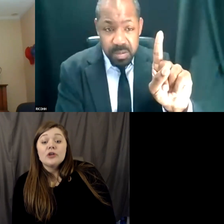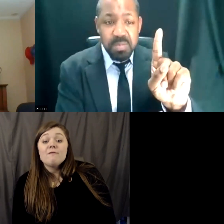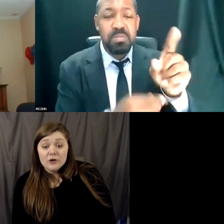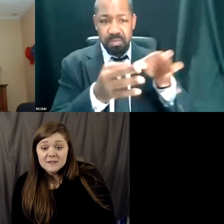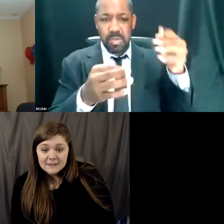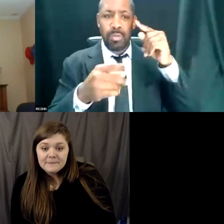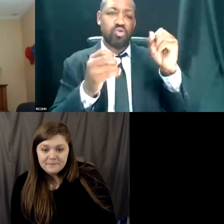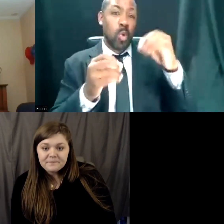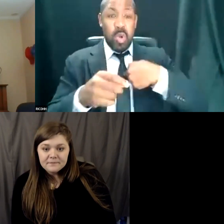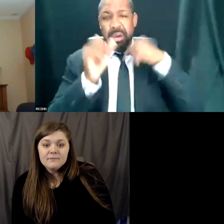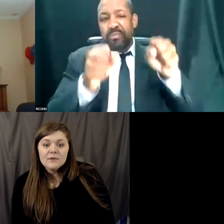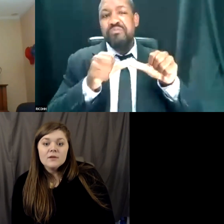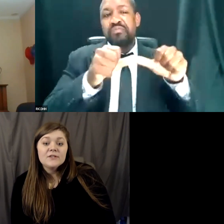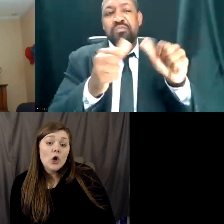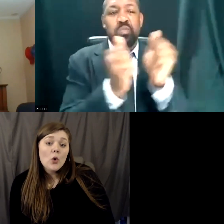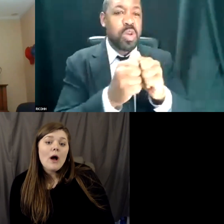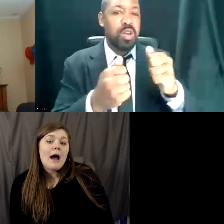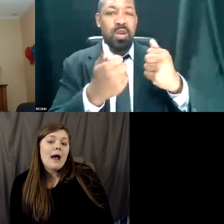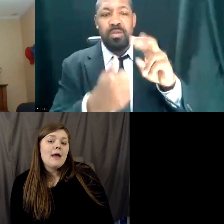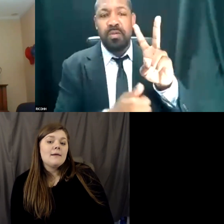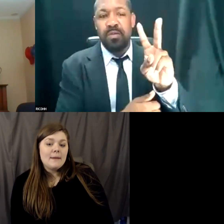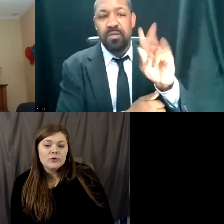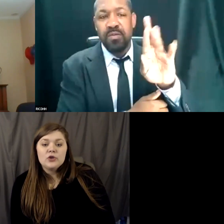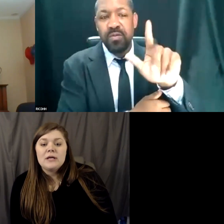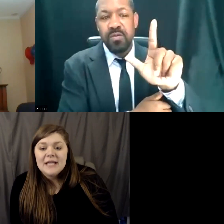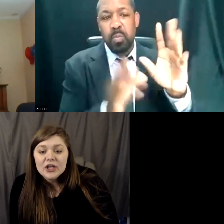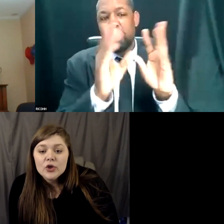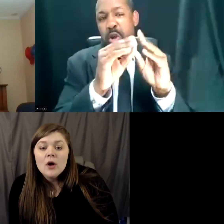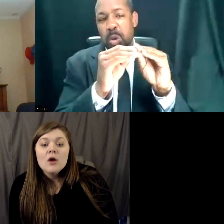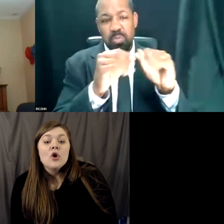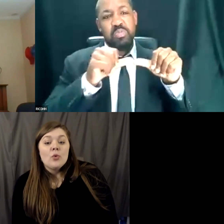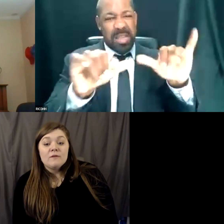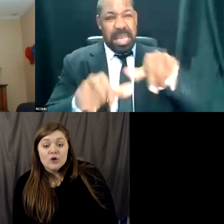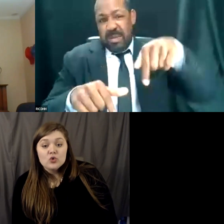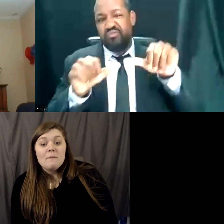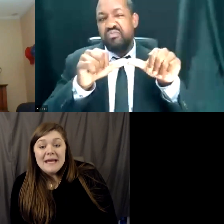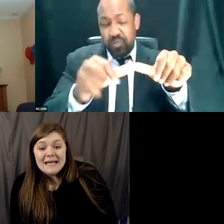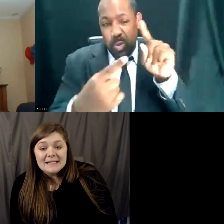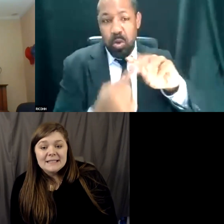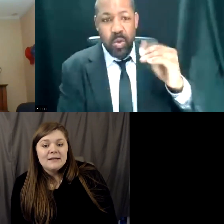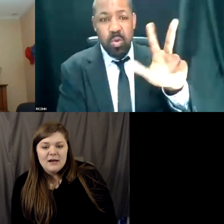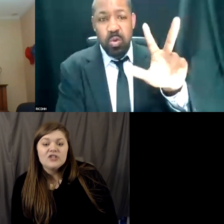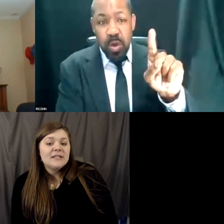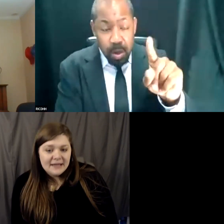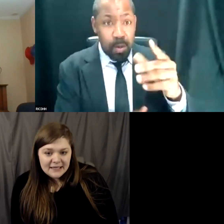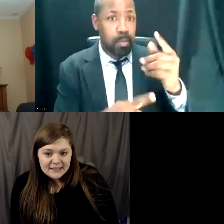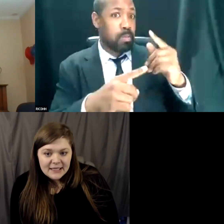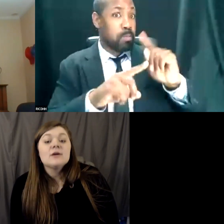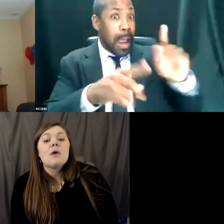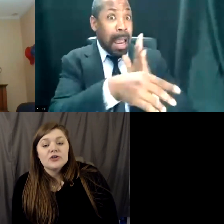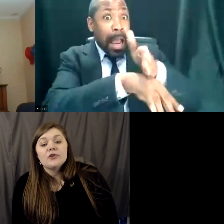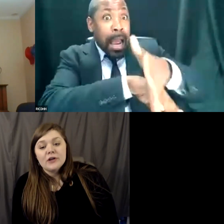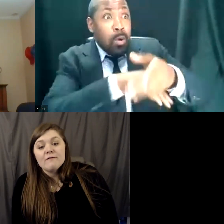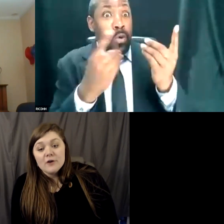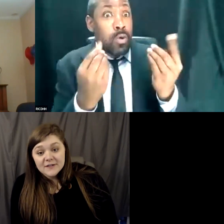March 31st. So I am able to continue with the virtual meetings just like this